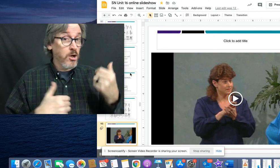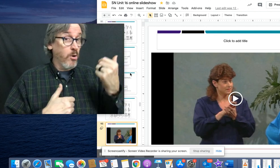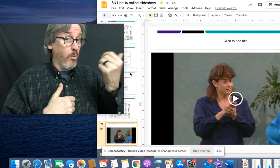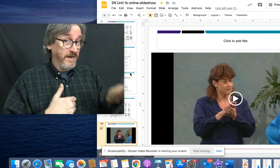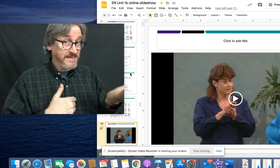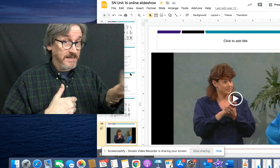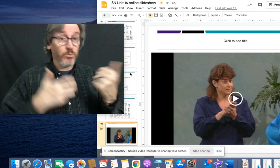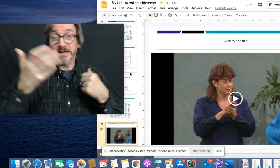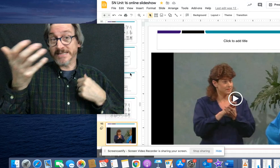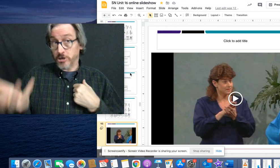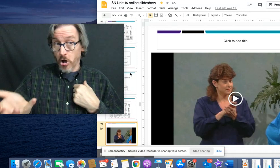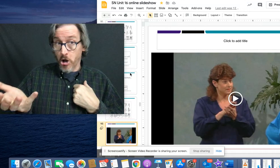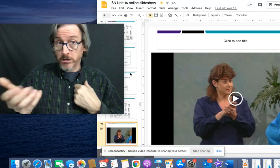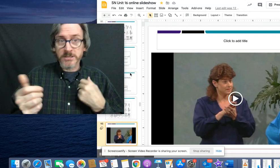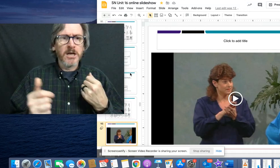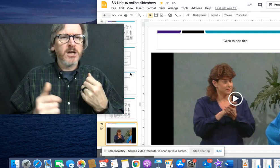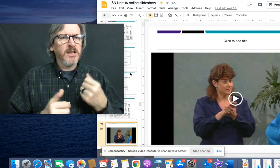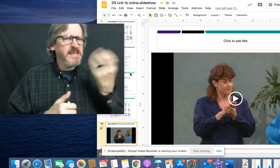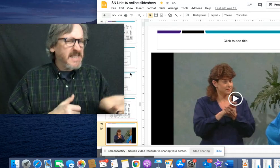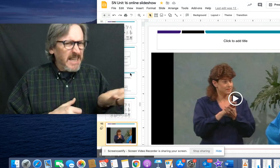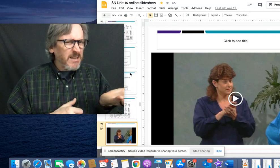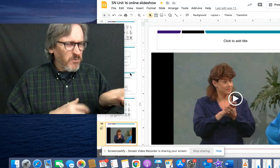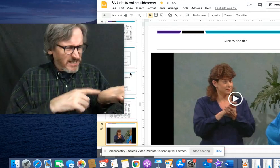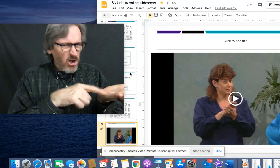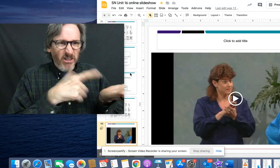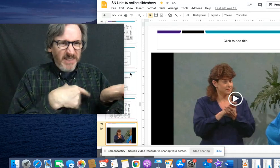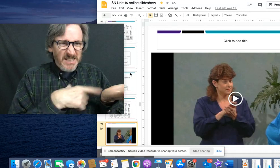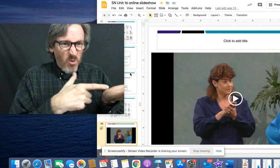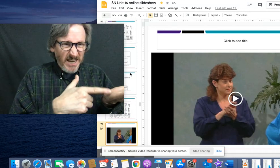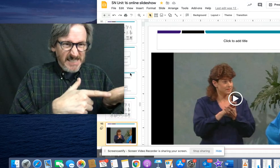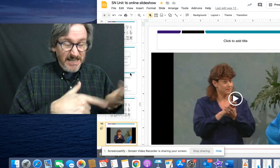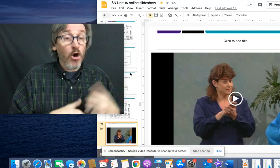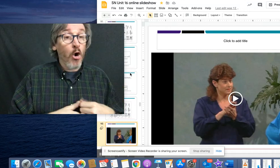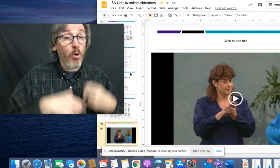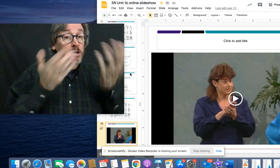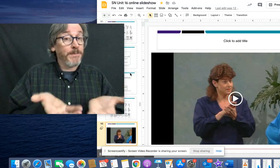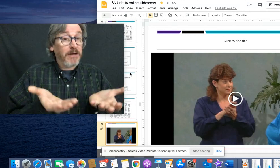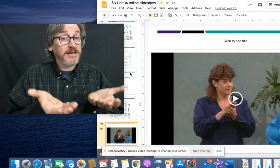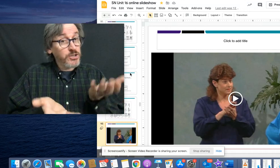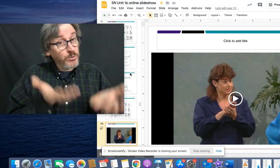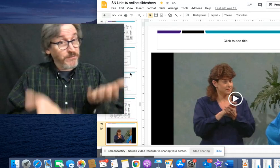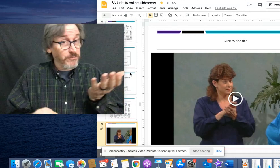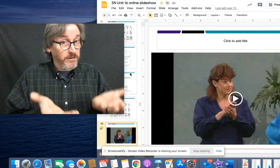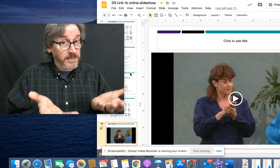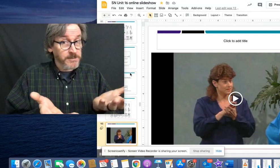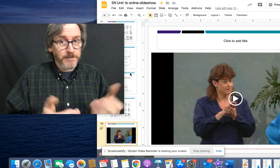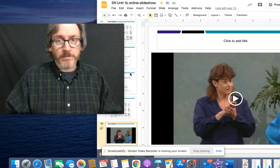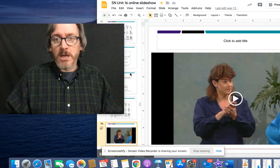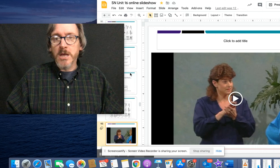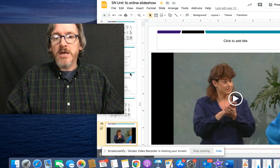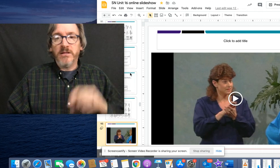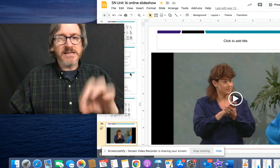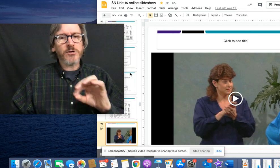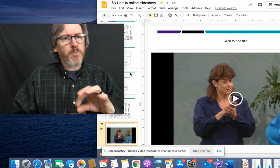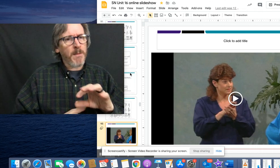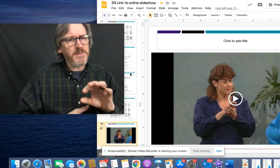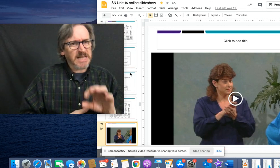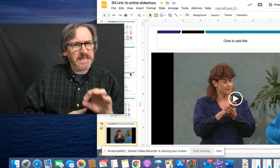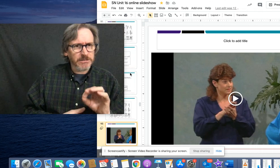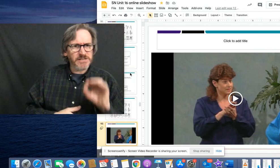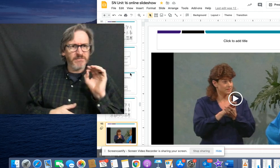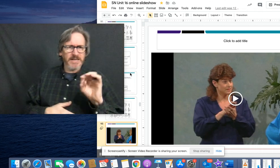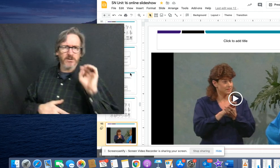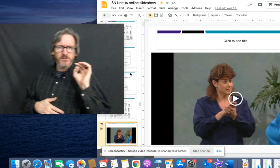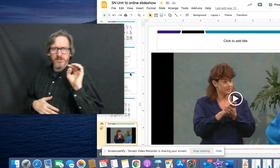something. What is it? What is it called? This thing that's called this, what is it? Or comparing two different things. These are probably